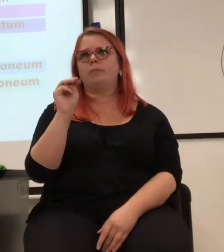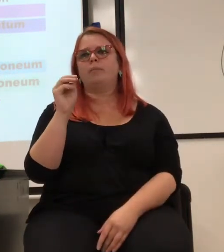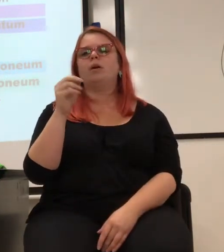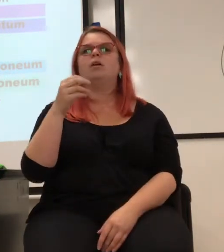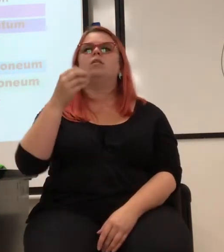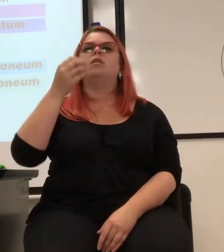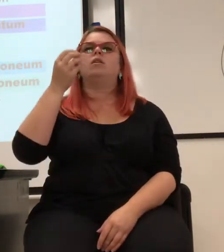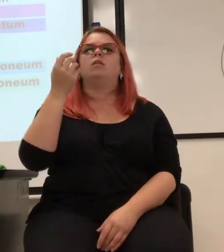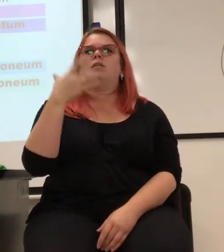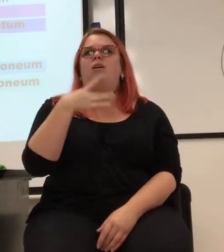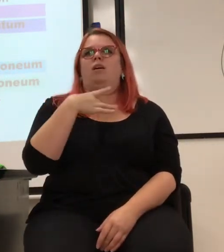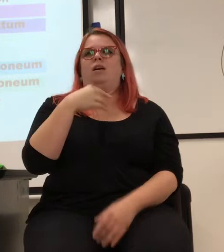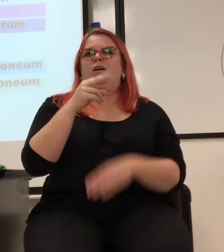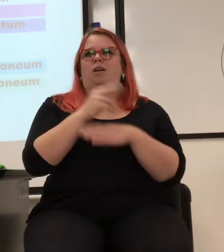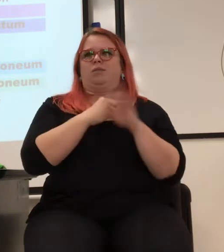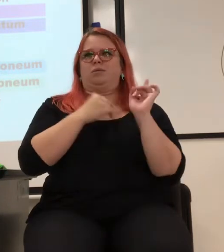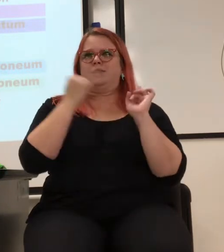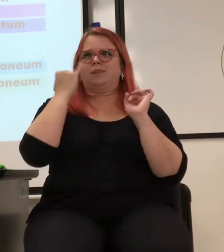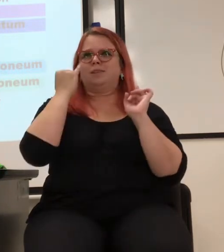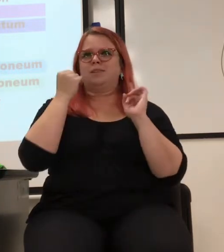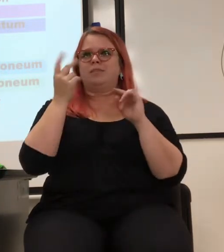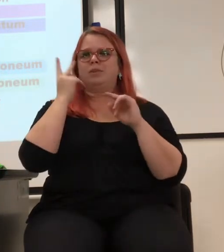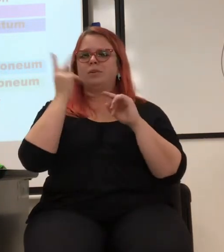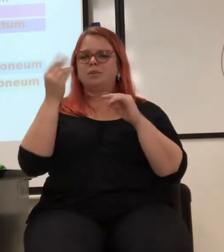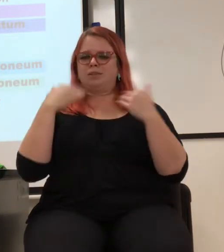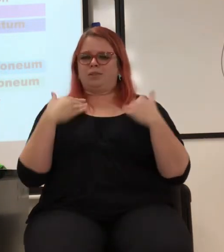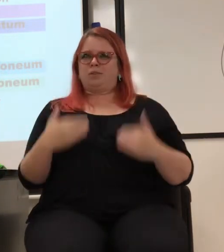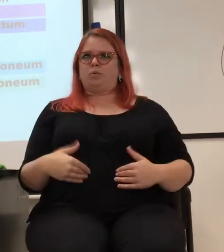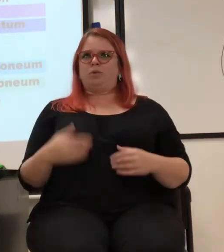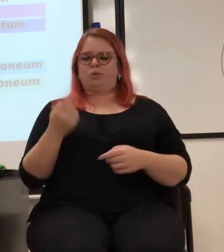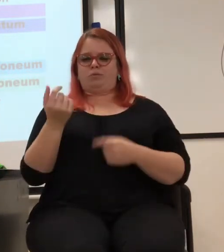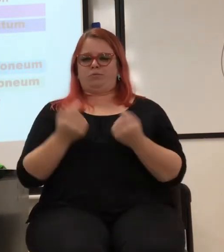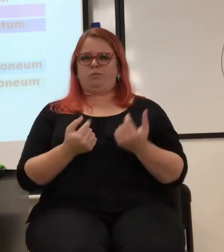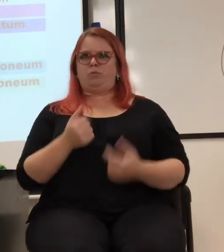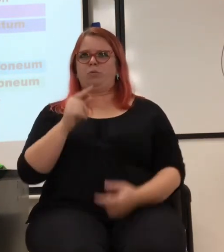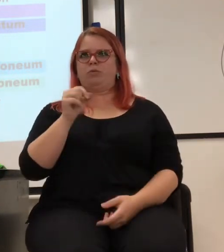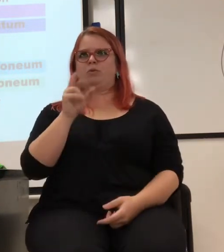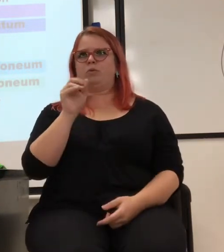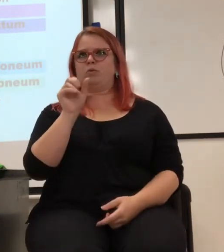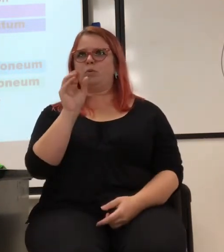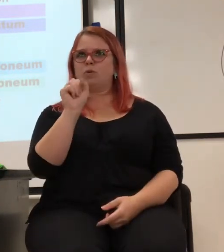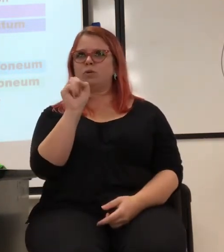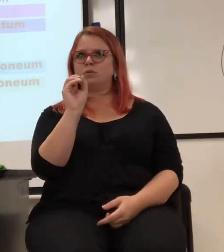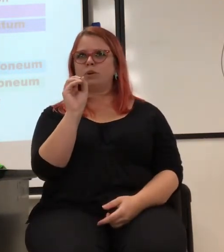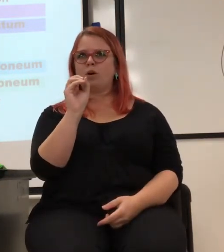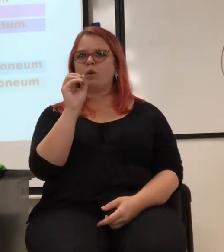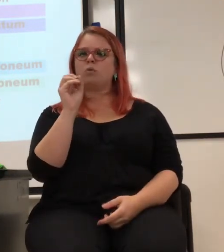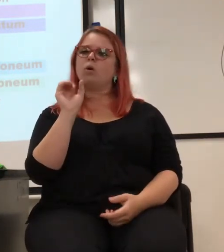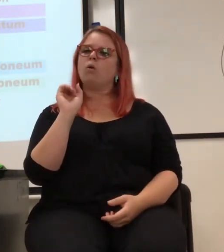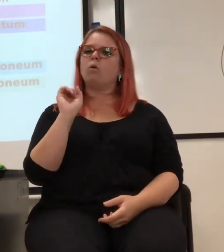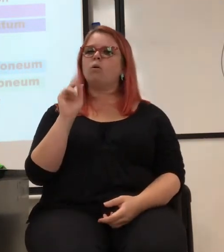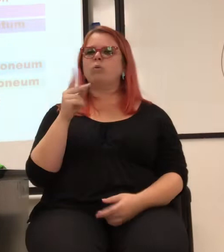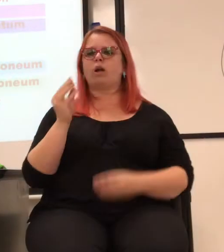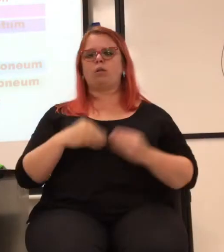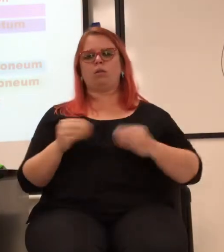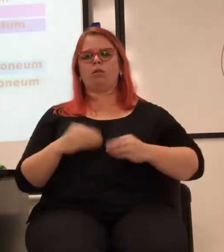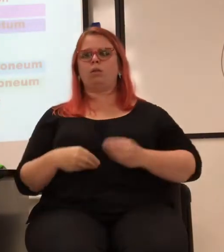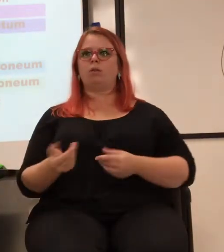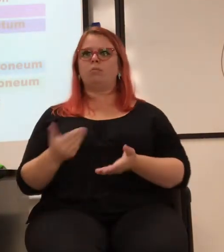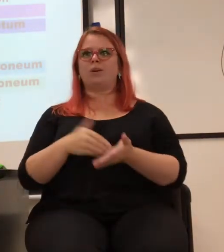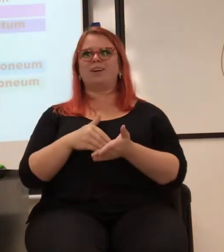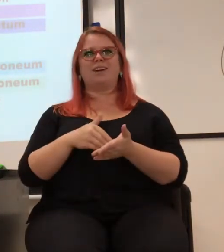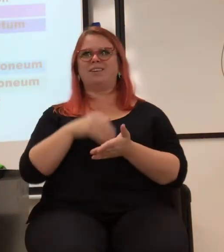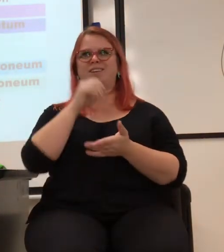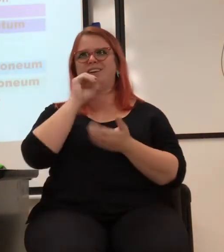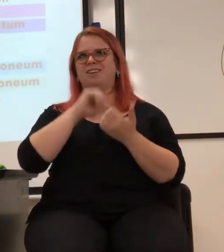because if you work with torsos, it's like you remove the organs. Oh yeah, look at that, it's fun. You put it back together. It's not how it is. It's all held in place